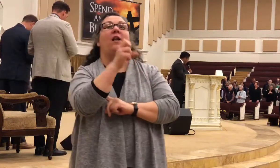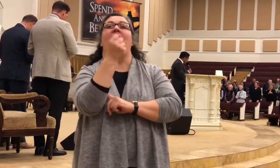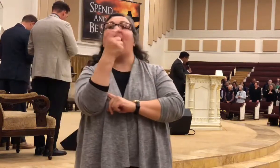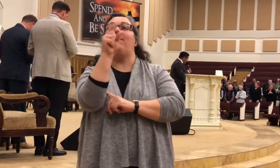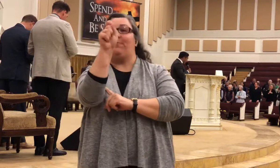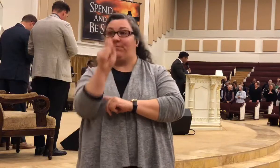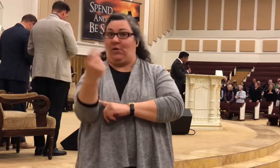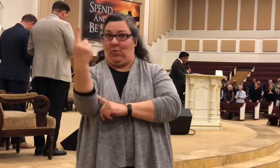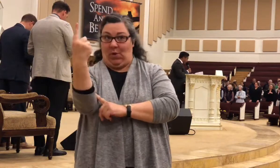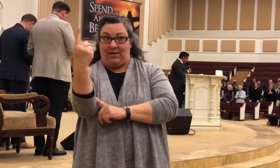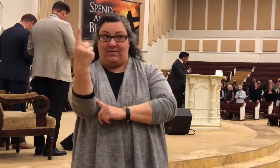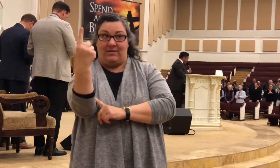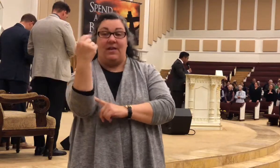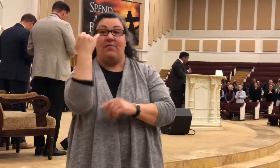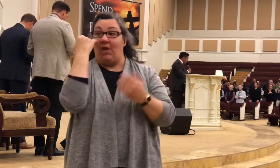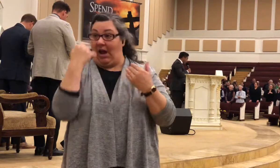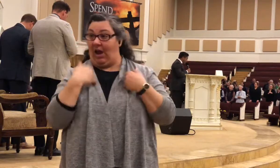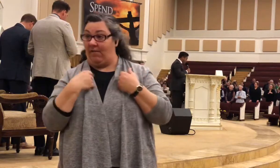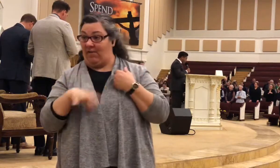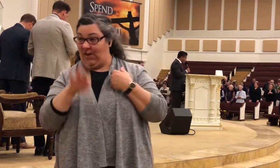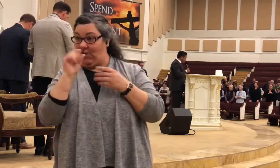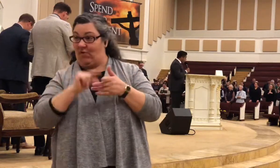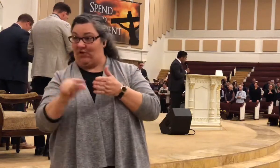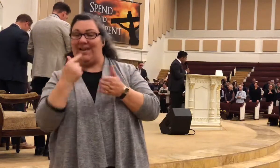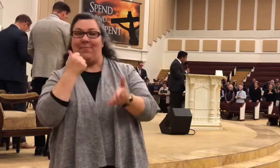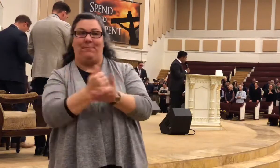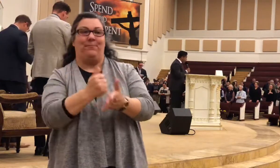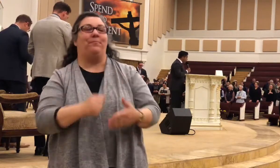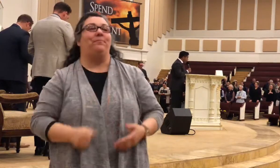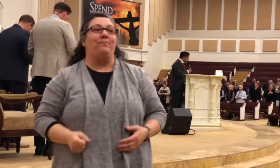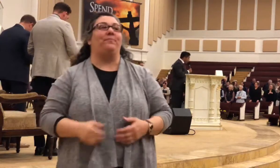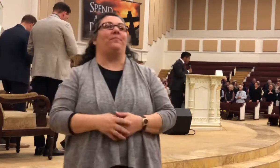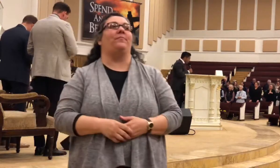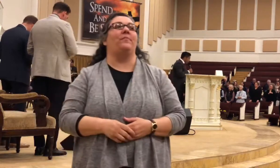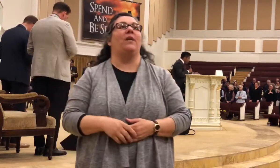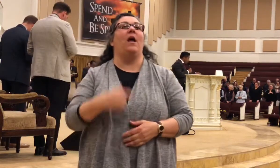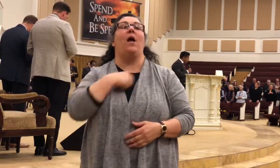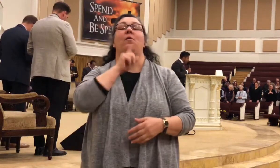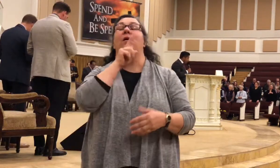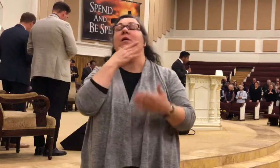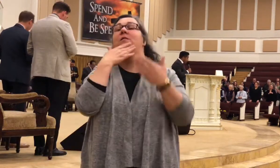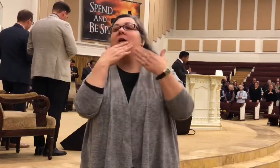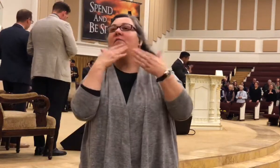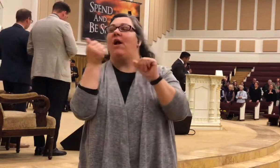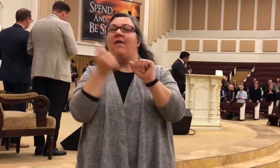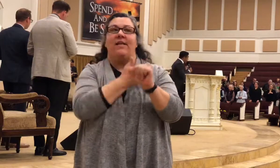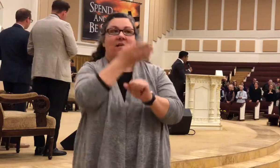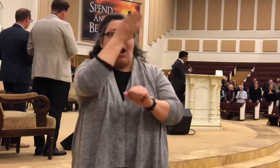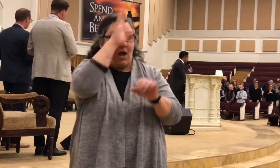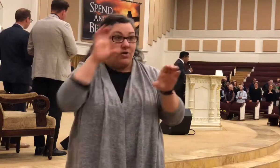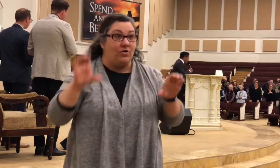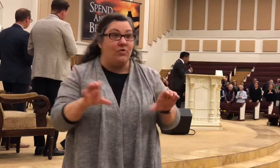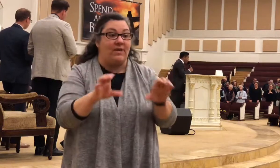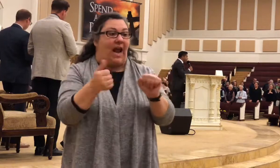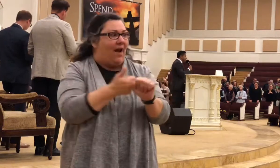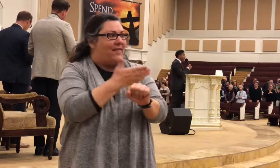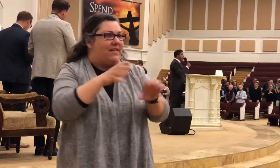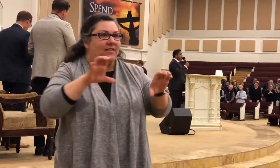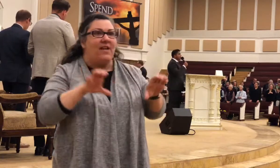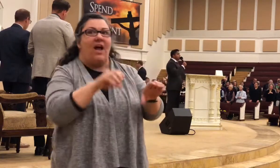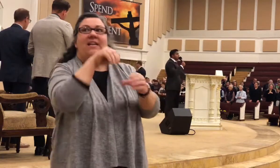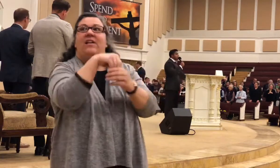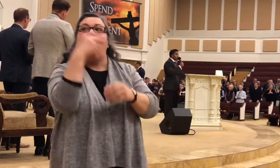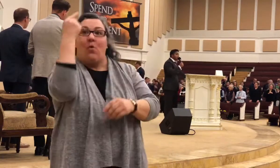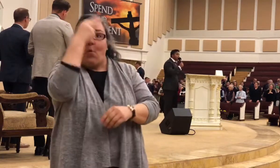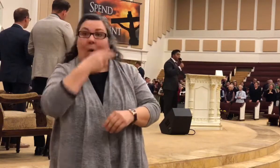1. If you have it, you can say amen. Amen. I'm grateful for what God is doing and everything He did in Hawaii. The